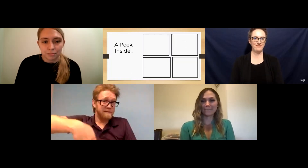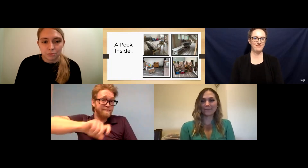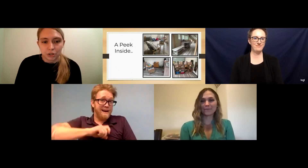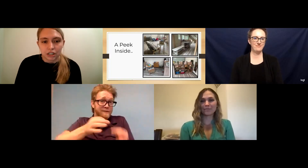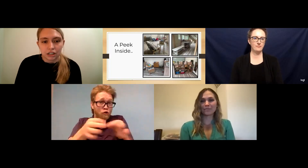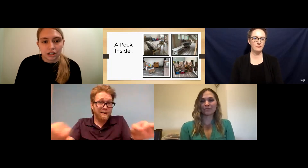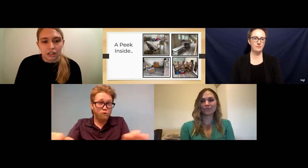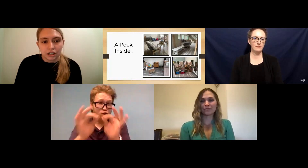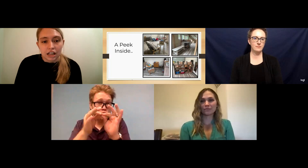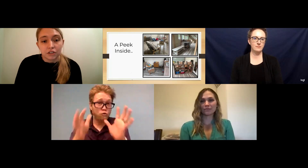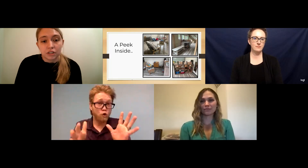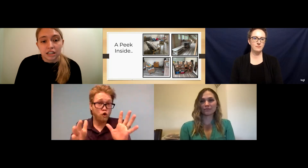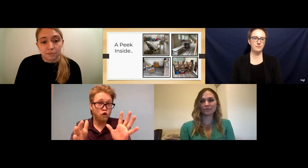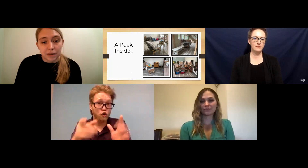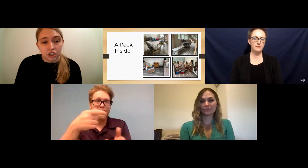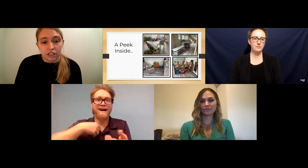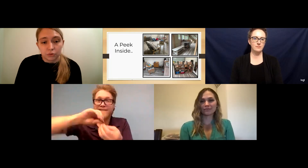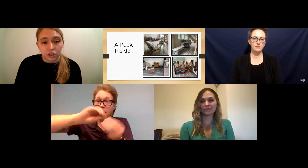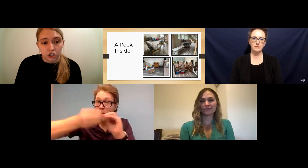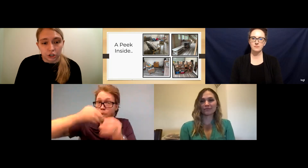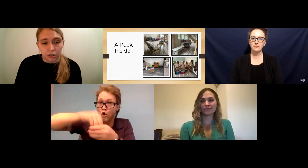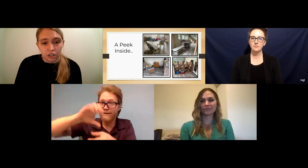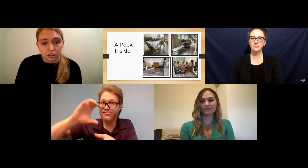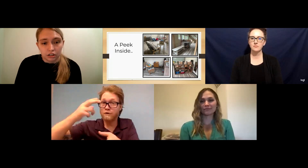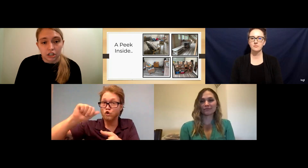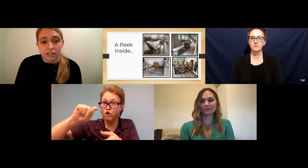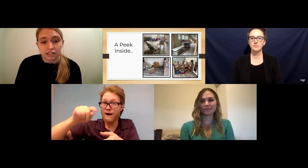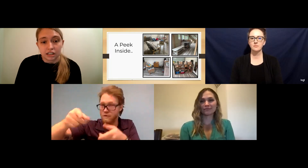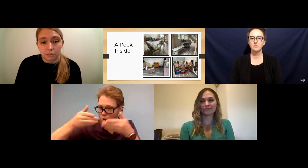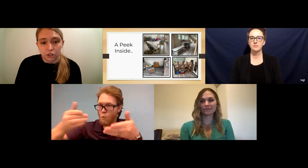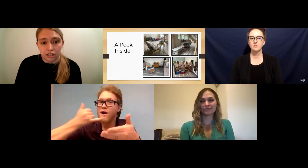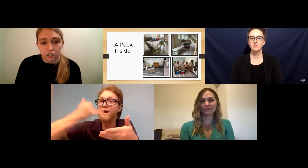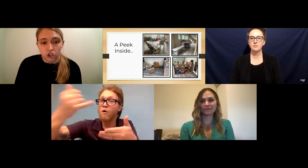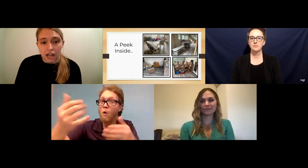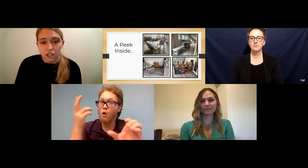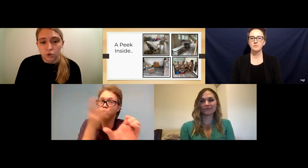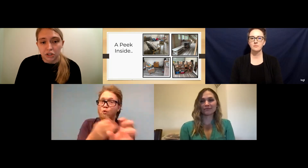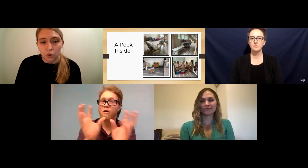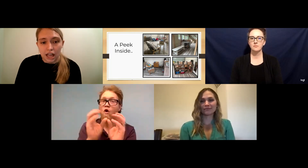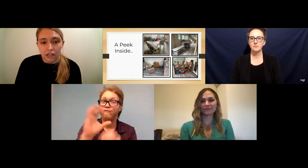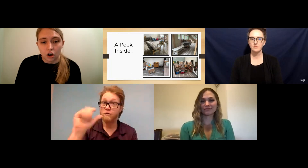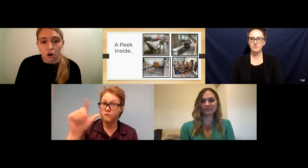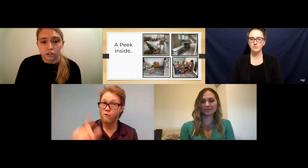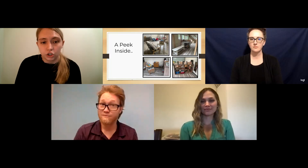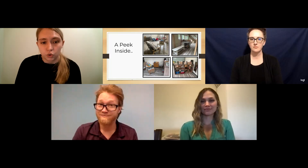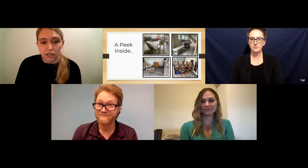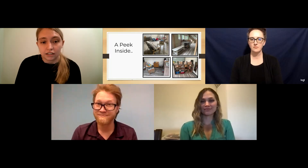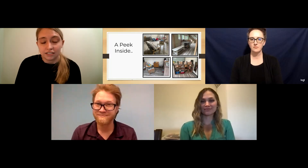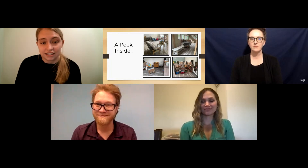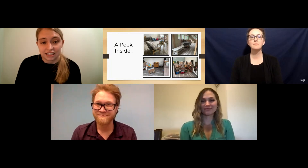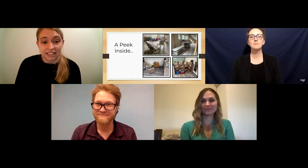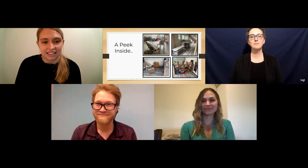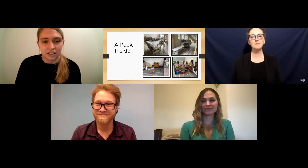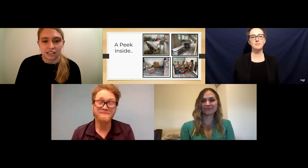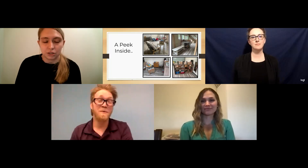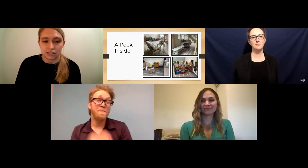And remember, if you need a Spanish language interpreter, there is the number in the chat. You can go ahead and call to join